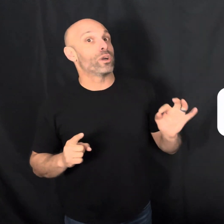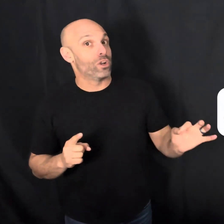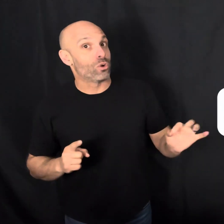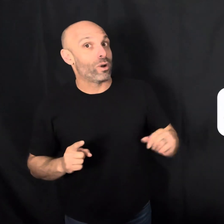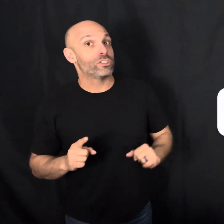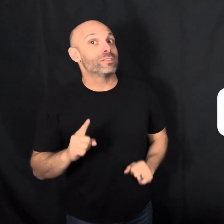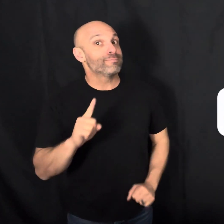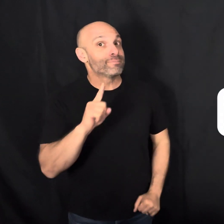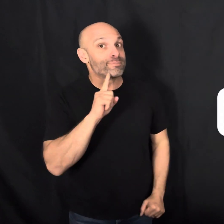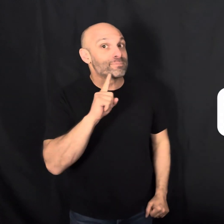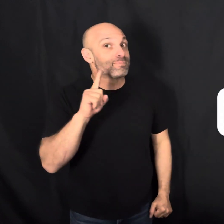no question.